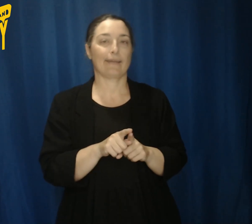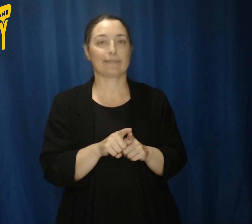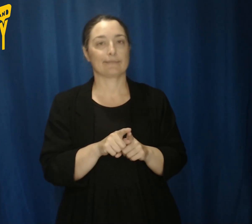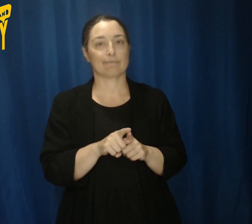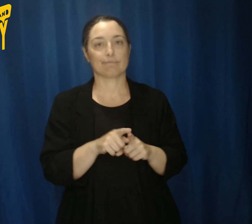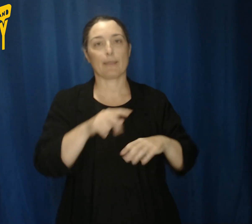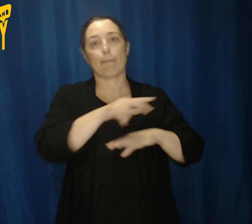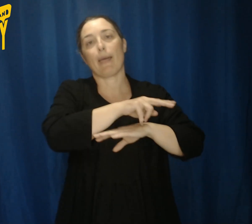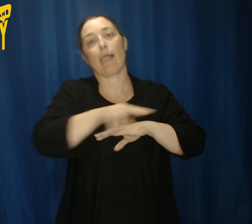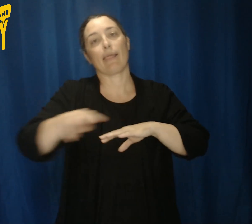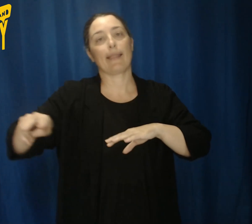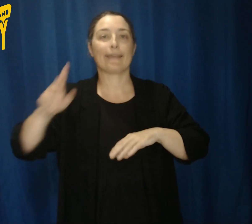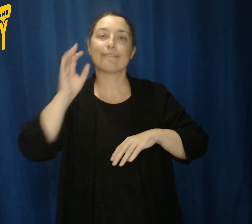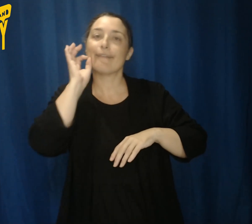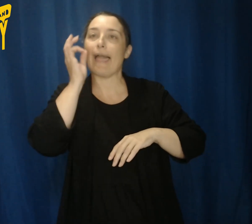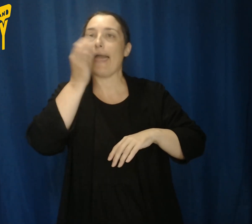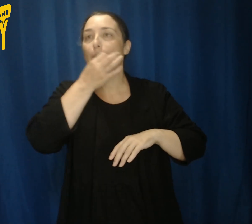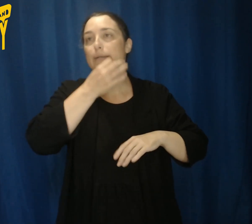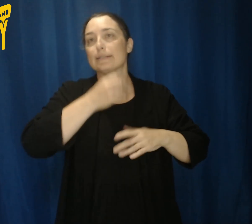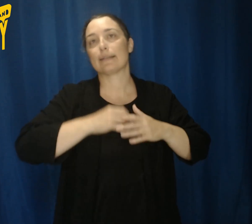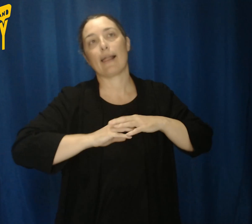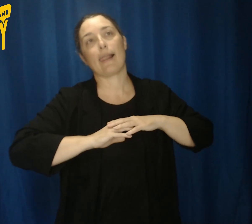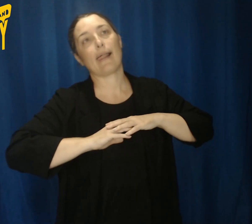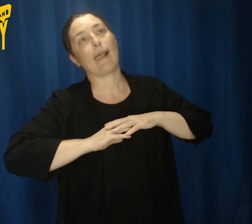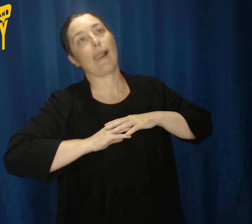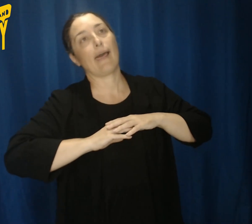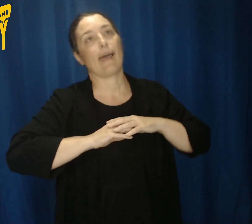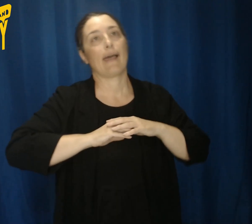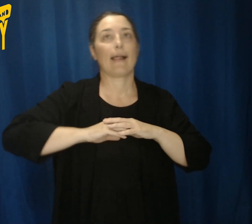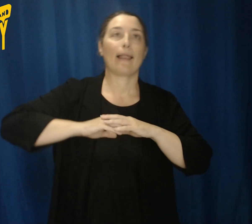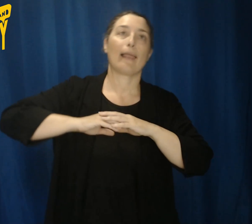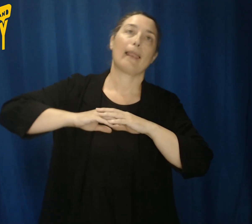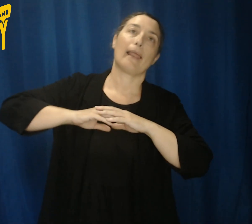on or something. And this really endless sort of sweeping camera thing. I think it's